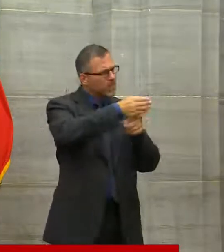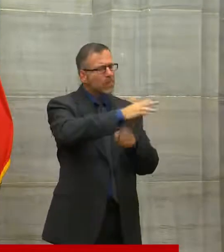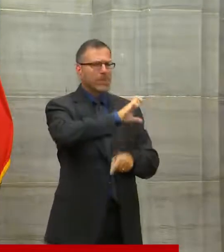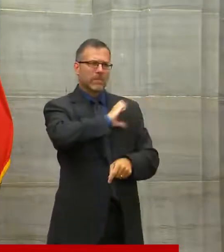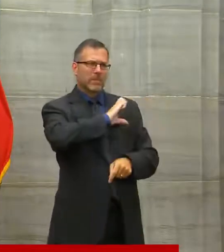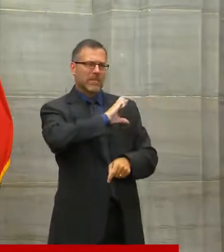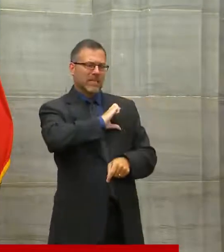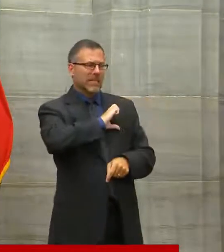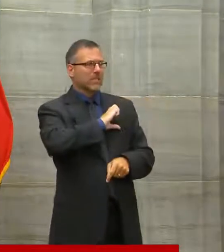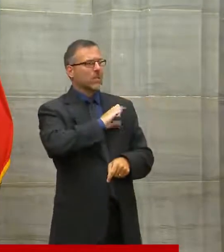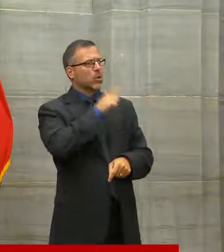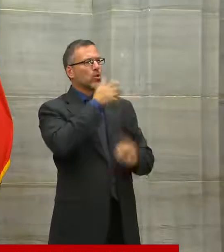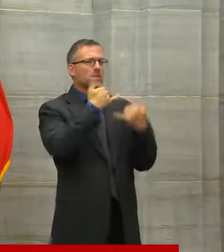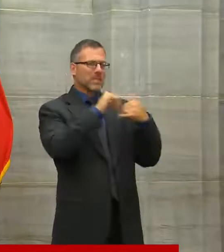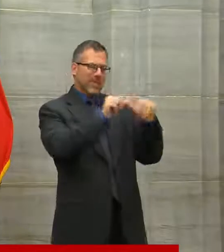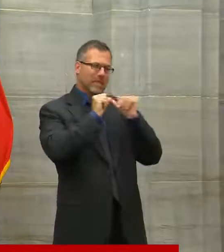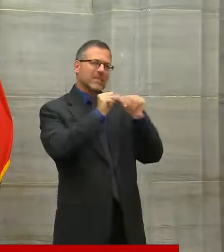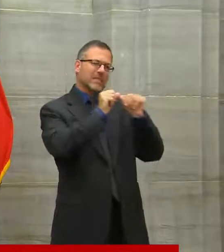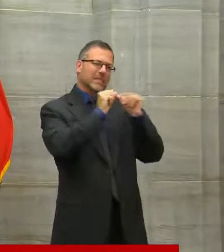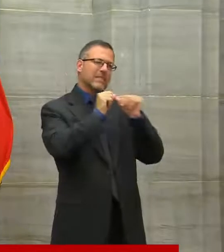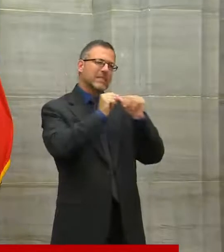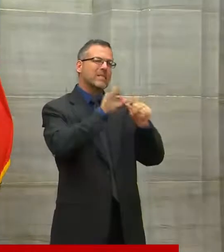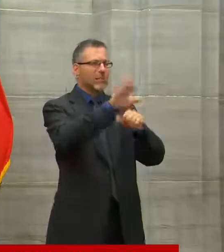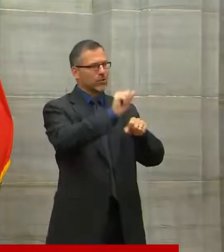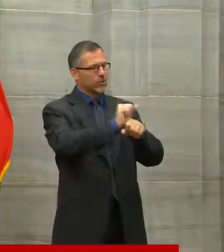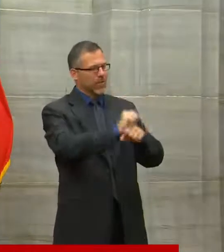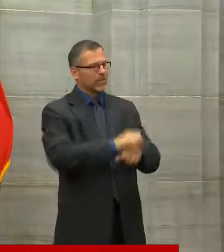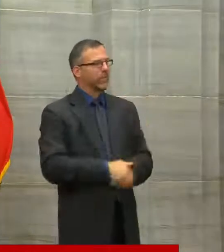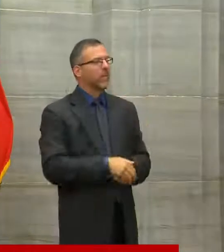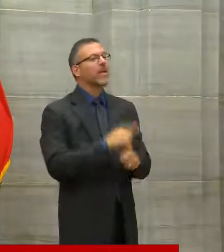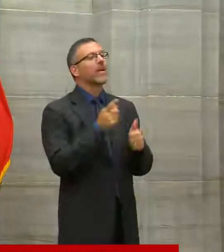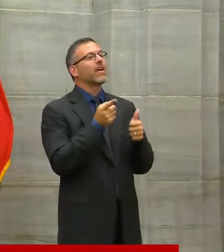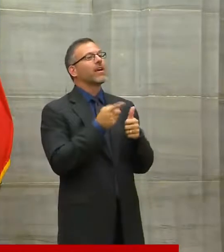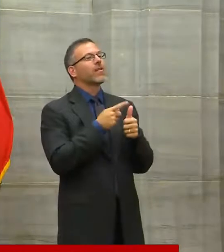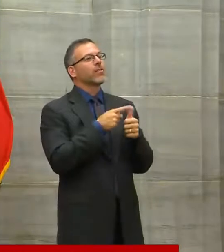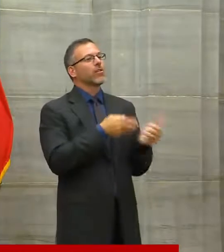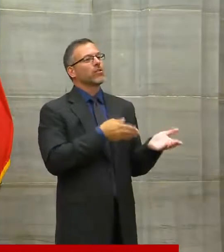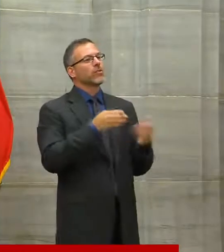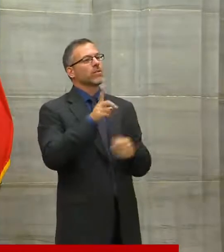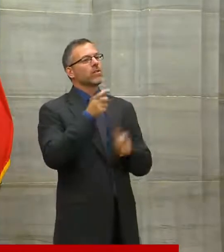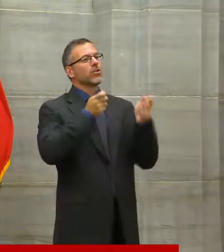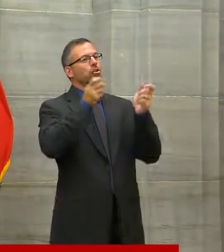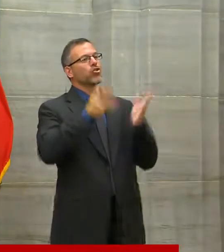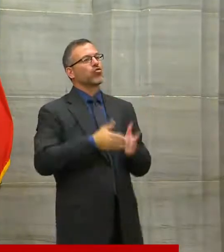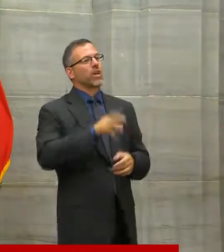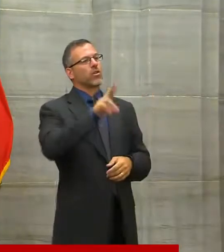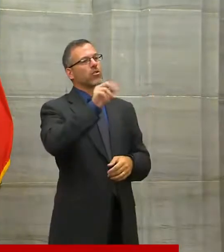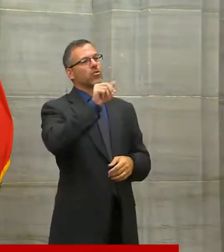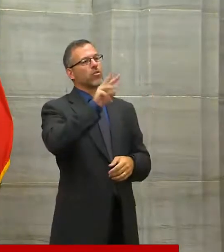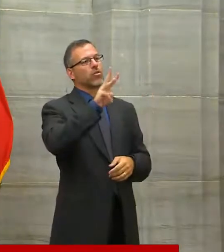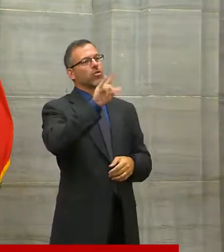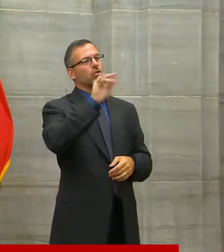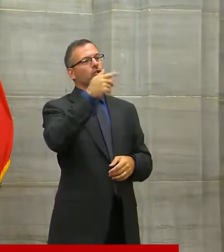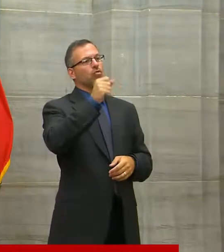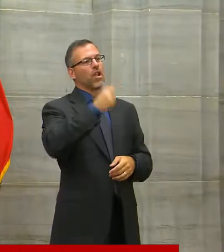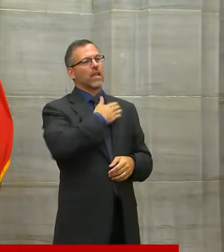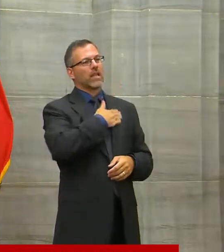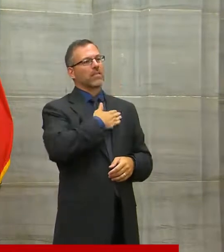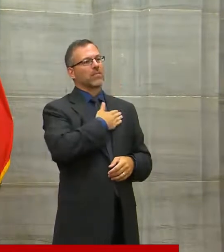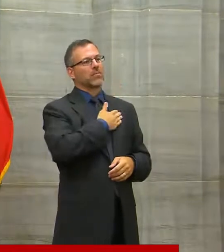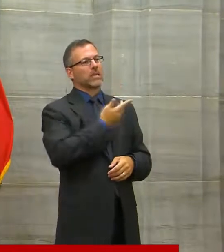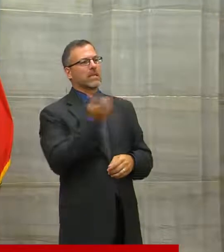good. I've invited several of our partners to speak. First, I'd like for Director Rawlings to come up and share your comments,